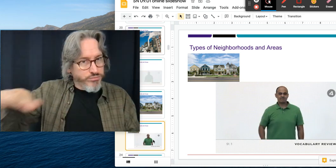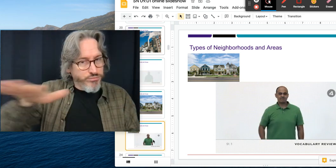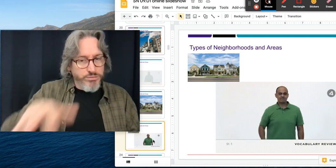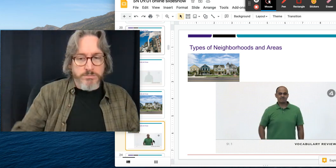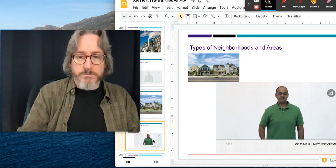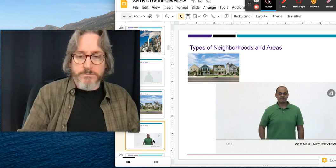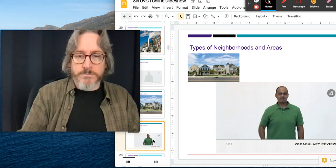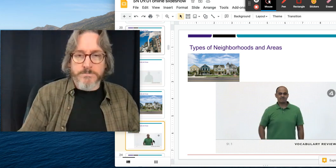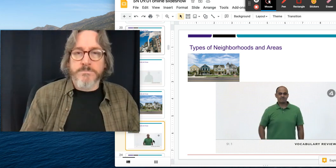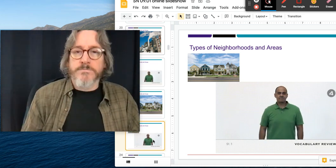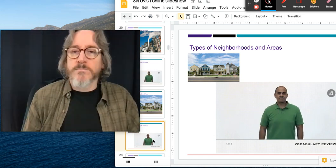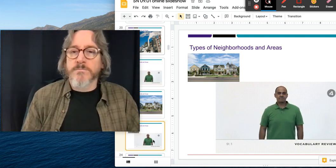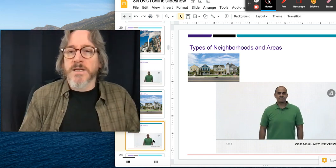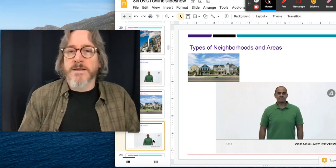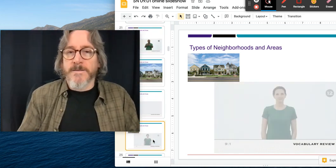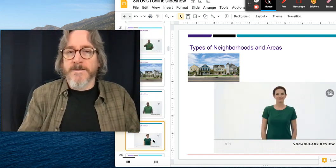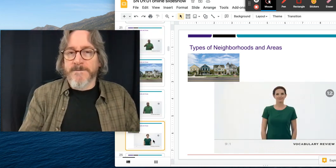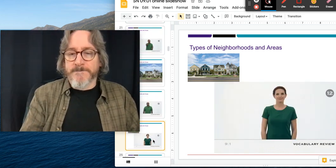factories.